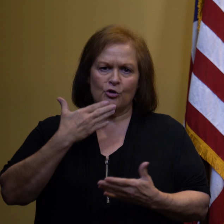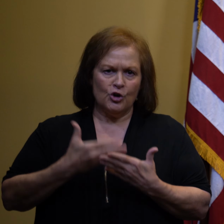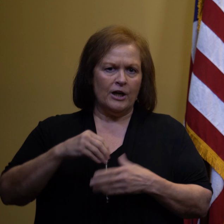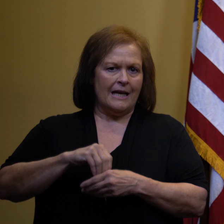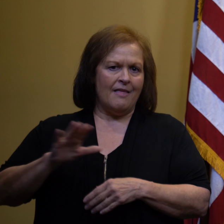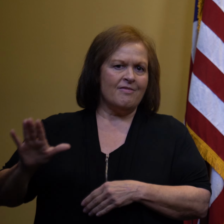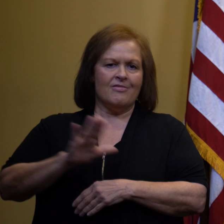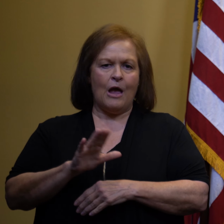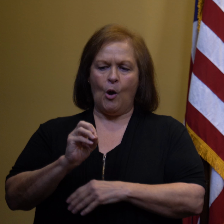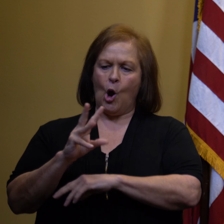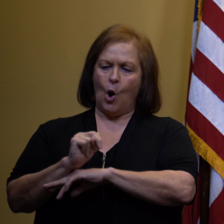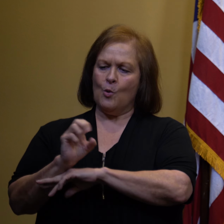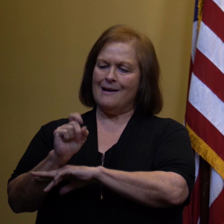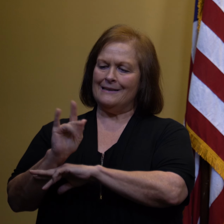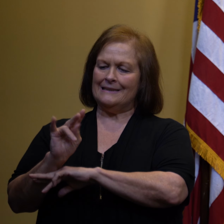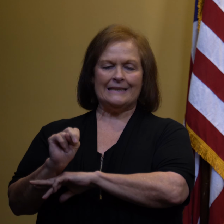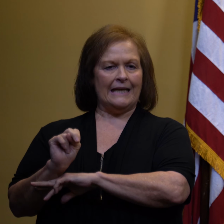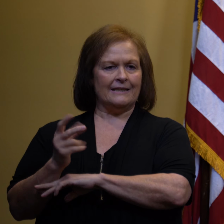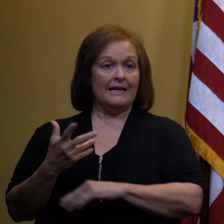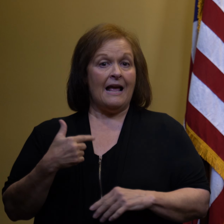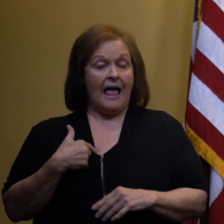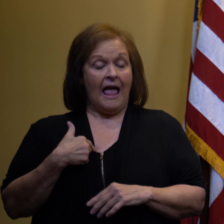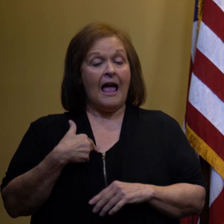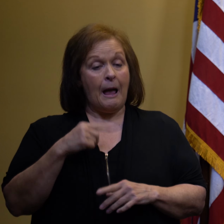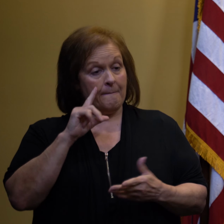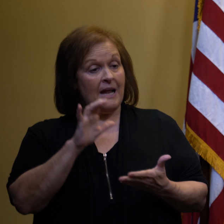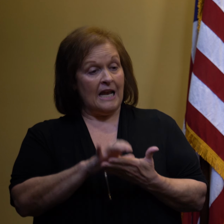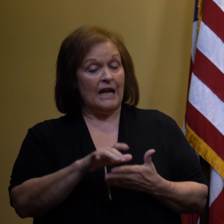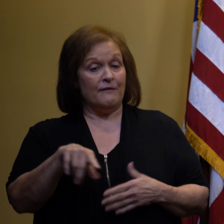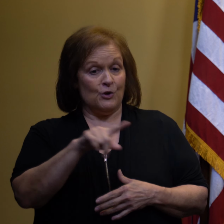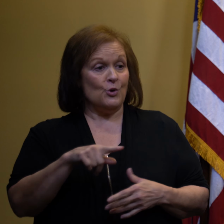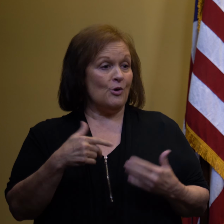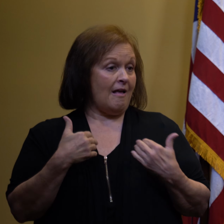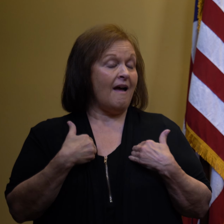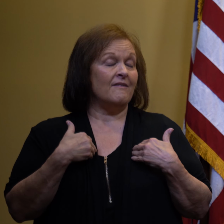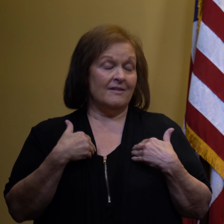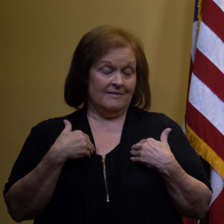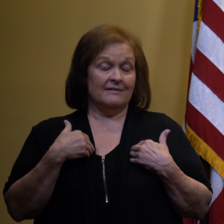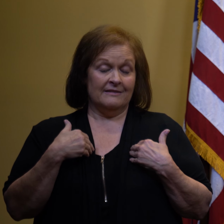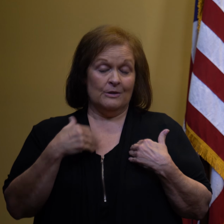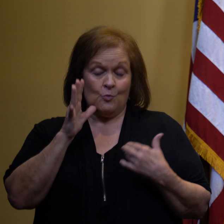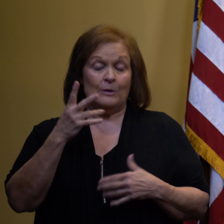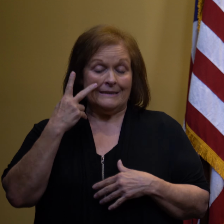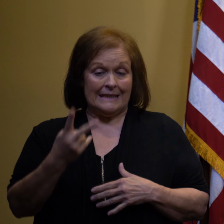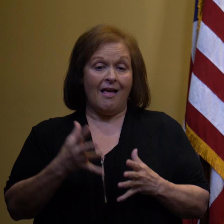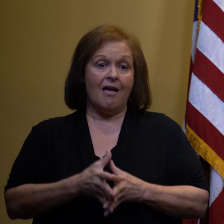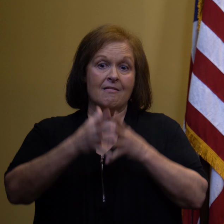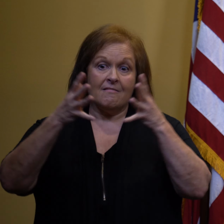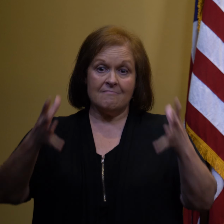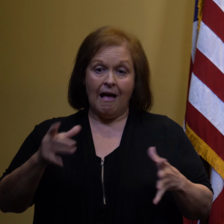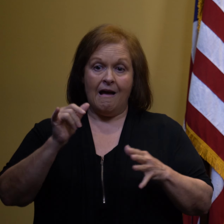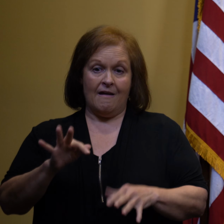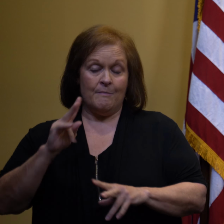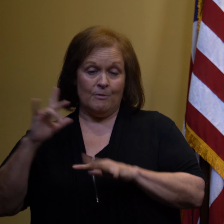skin. And so with that, I believe that you will have just record numbers on Fridays simply because of how